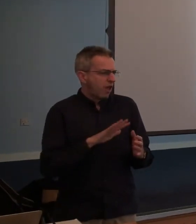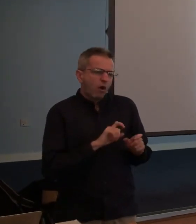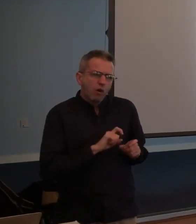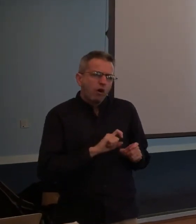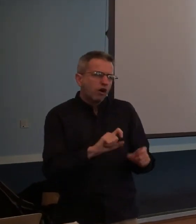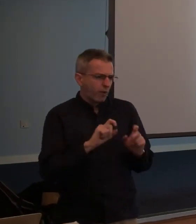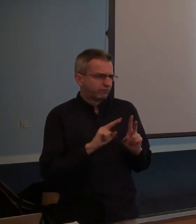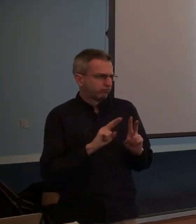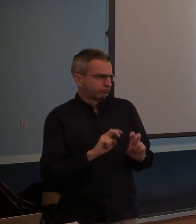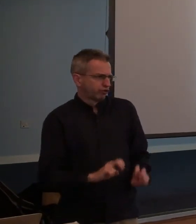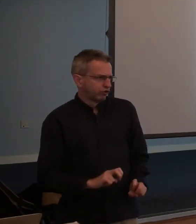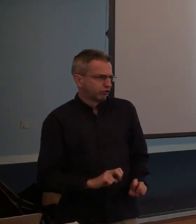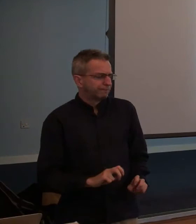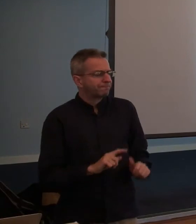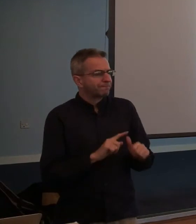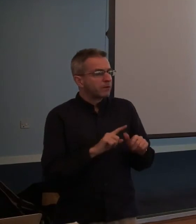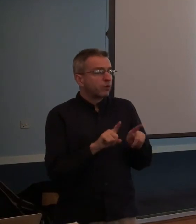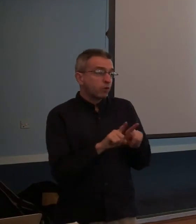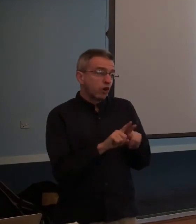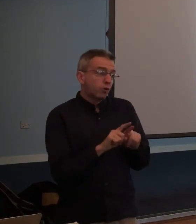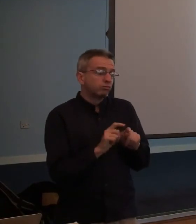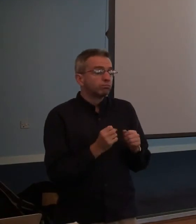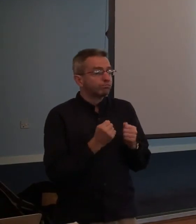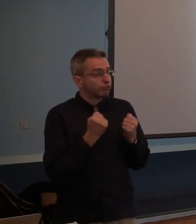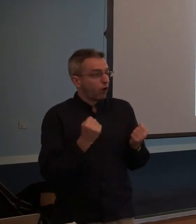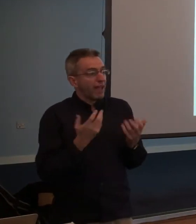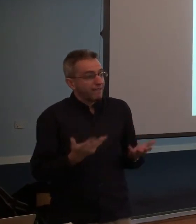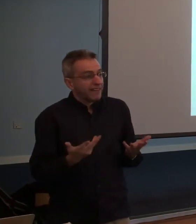belong? So that was the area of my research, and it's ongoing.